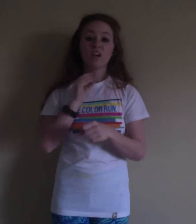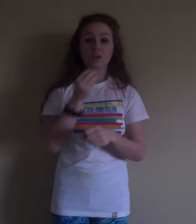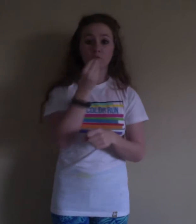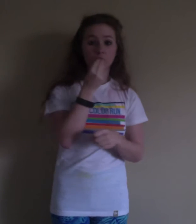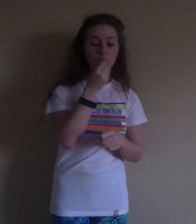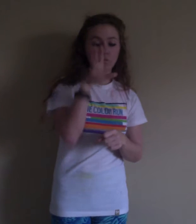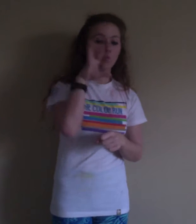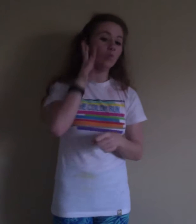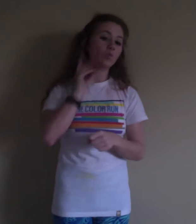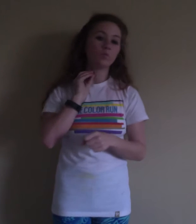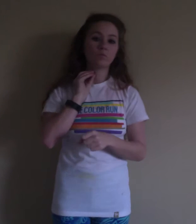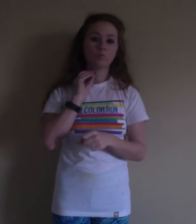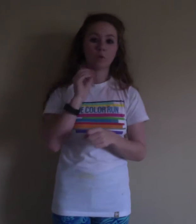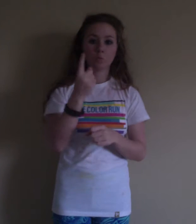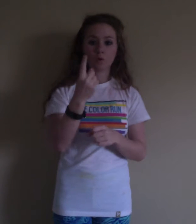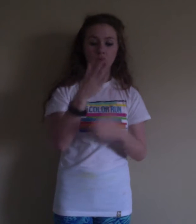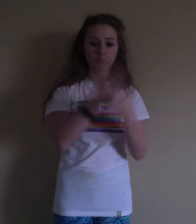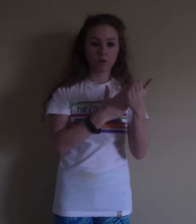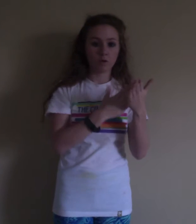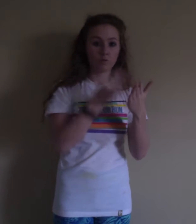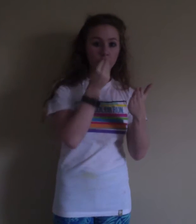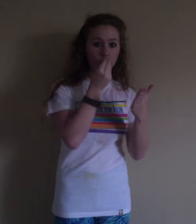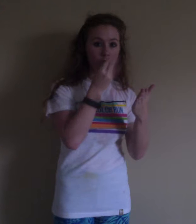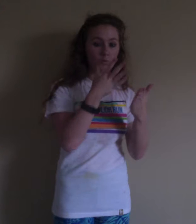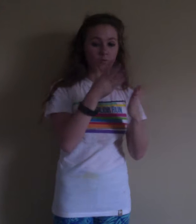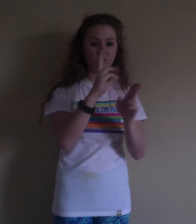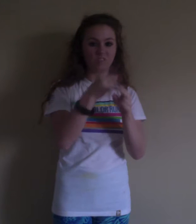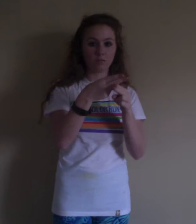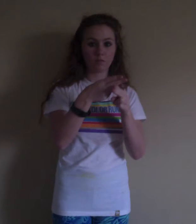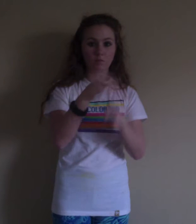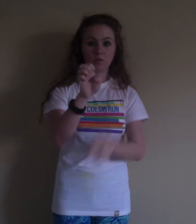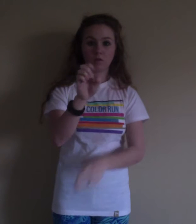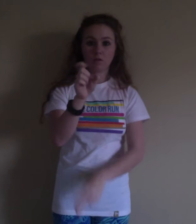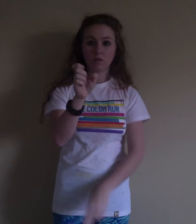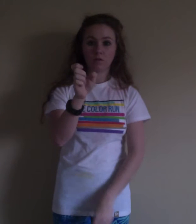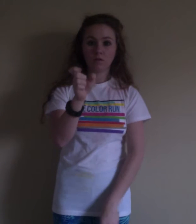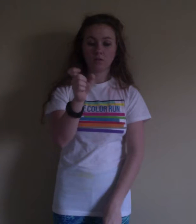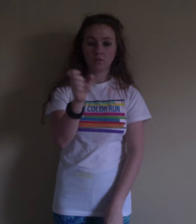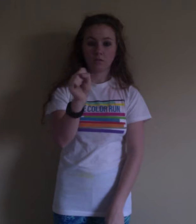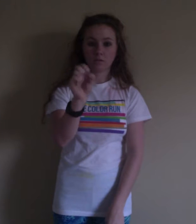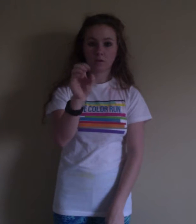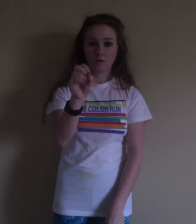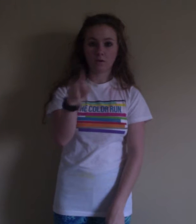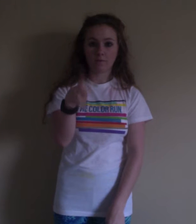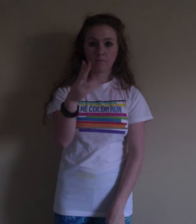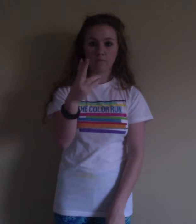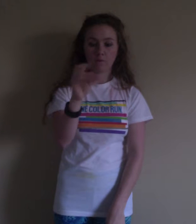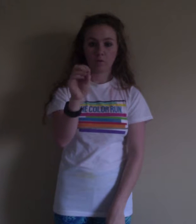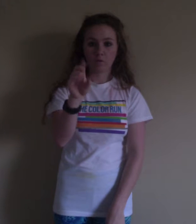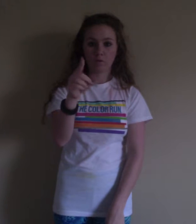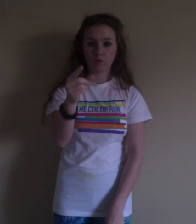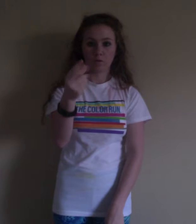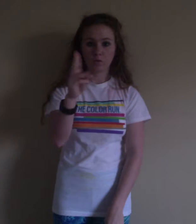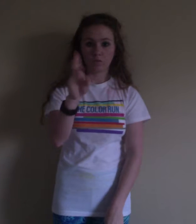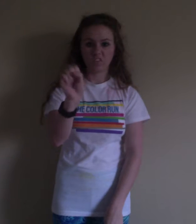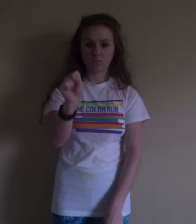path is for food. This is called the esophagus, which leads on to the stomach. The other side is for air. It's called the trachea.